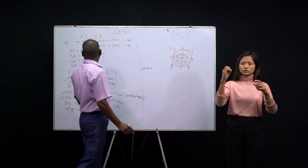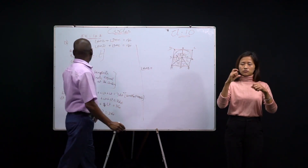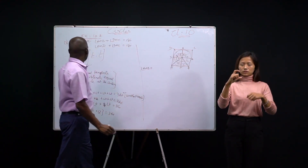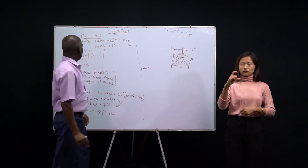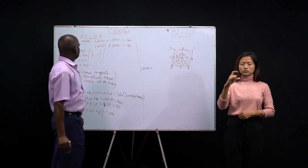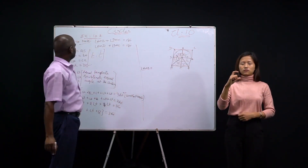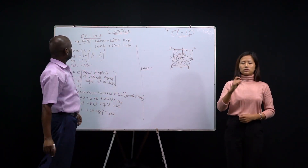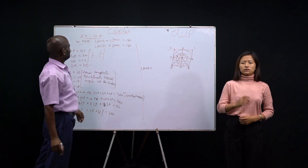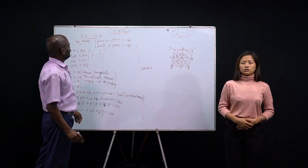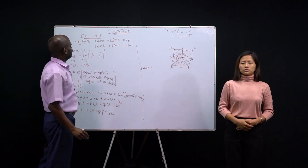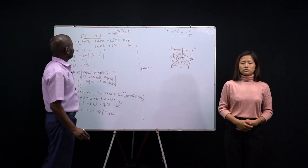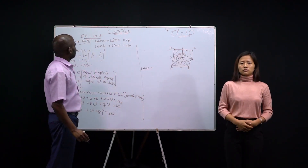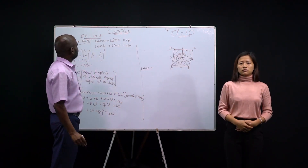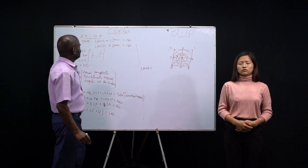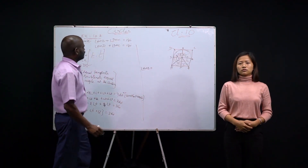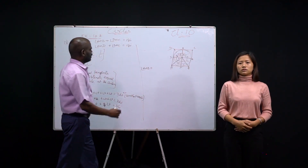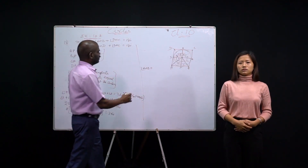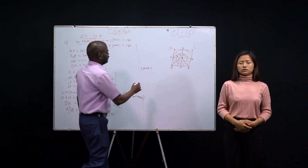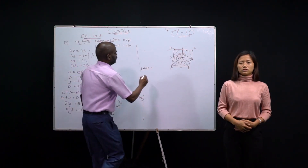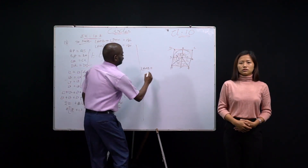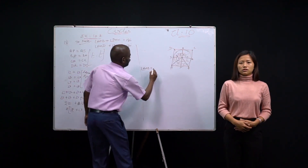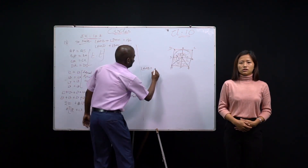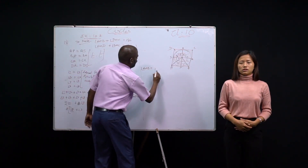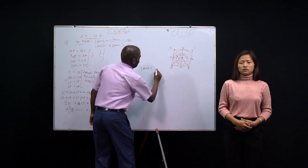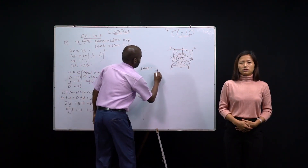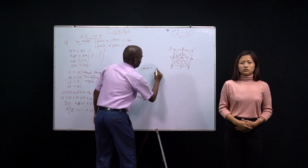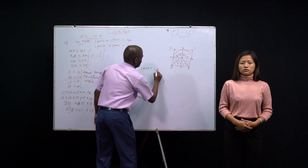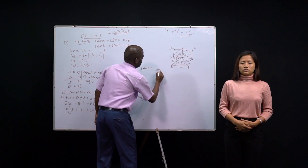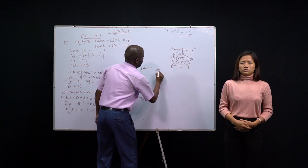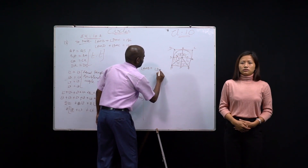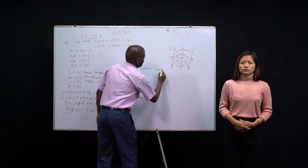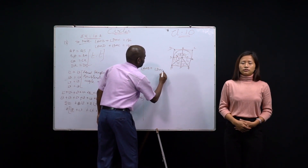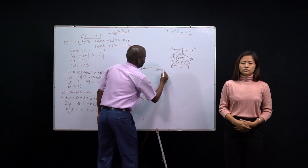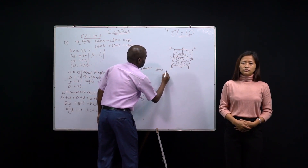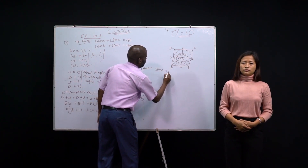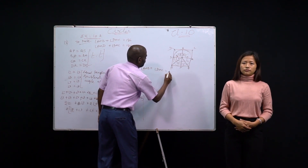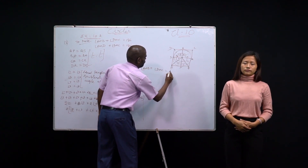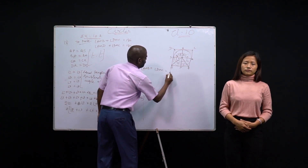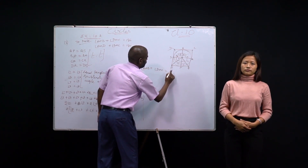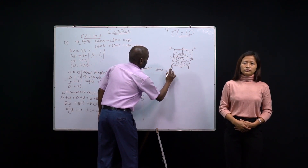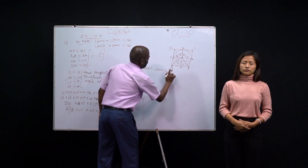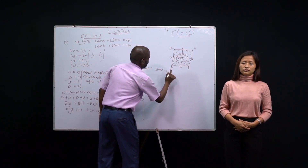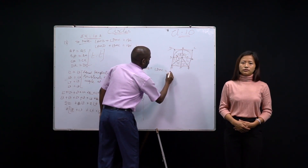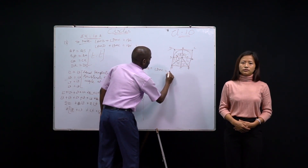Is that now? DOC.